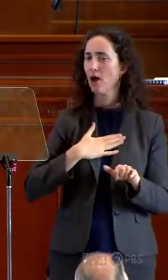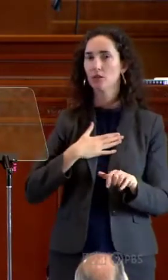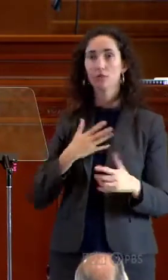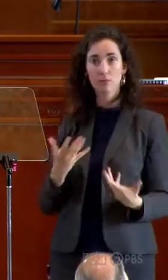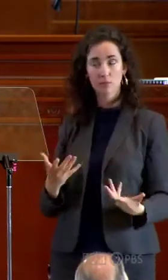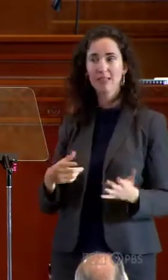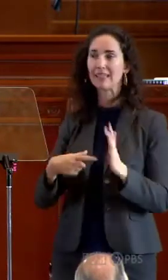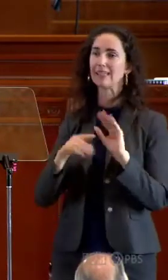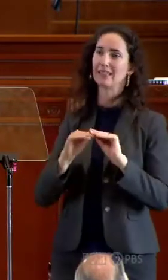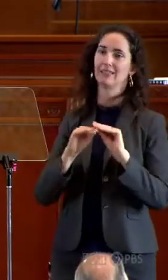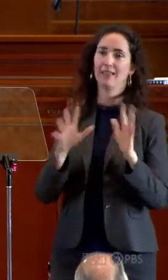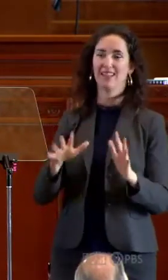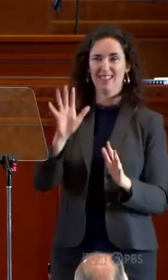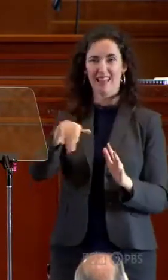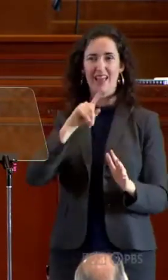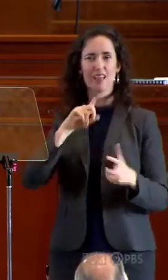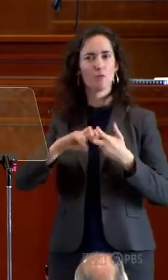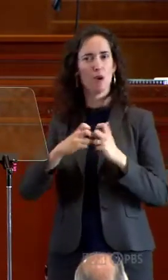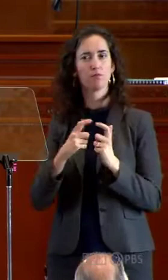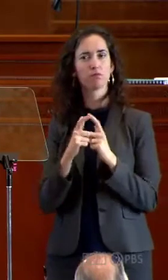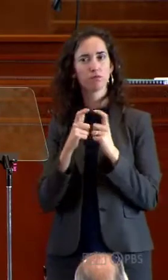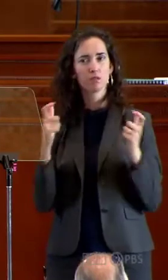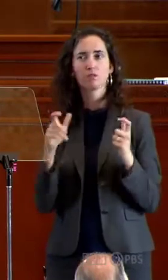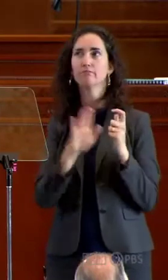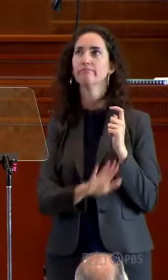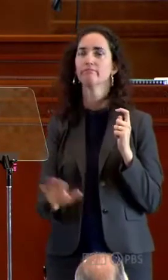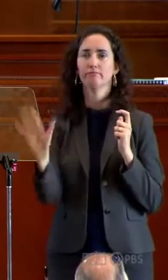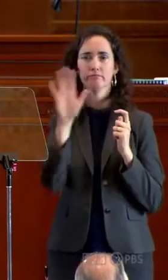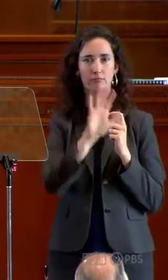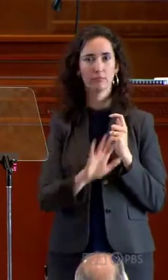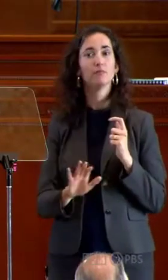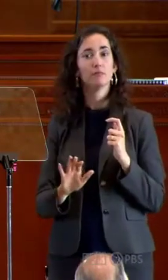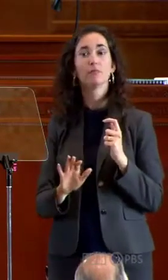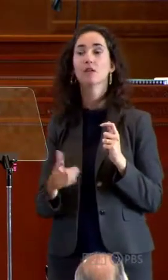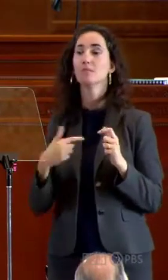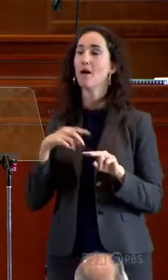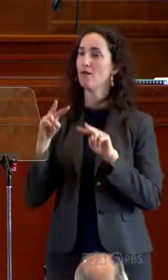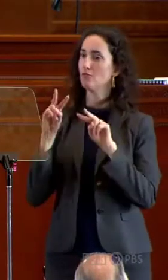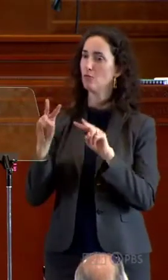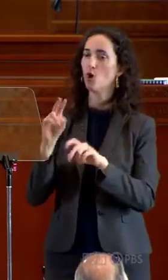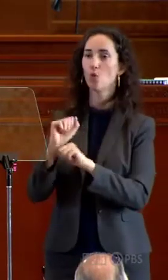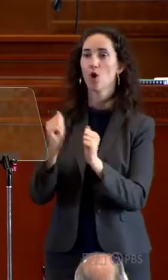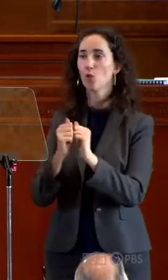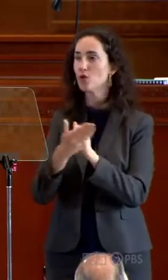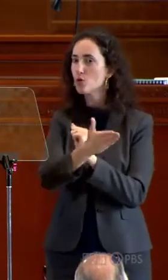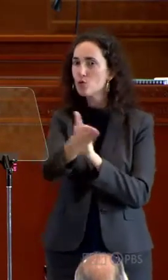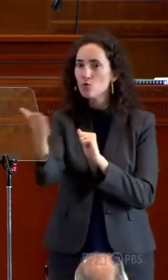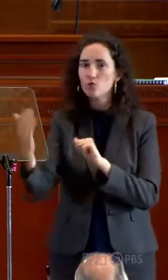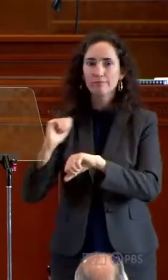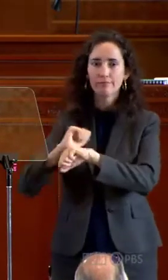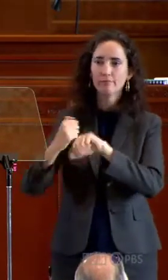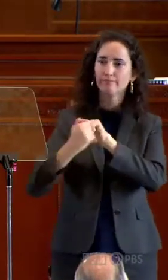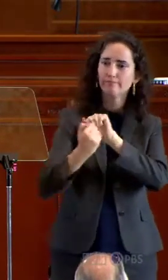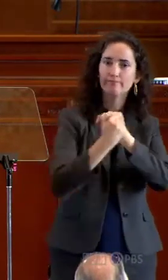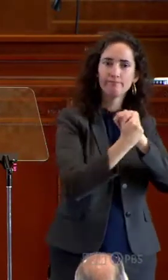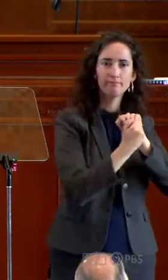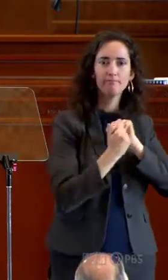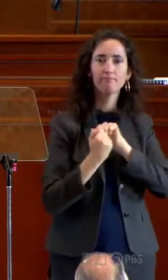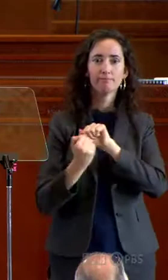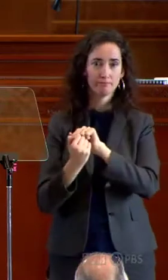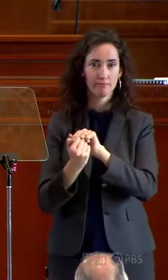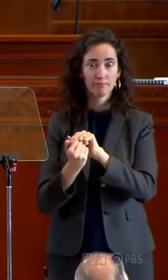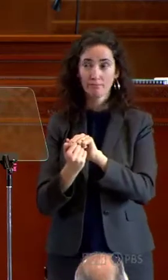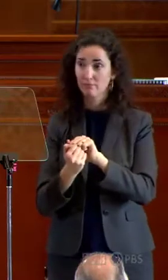how much of a problem this really is across our state. And I'll look forward to working with all of you on what should be